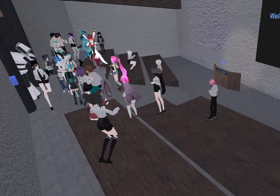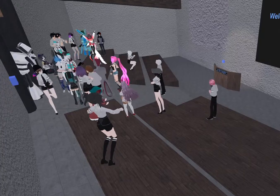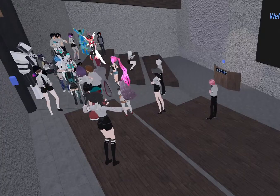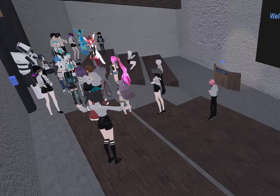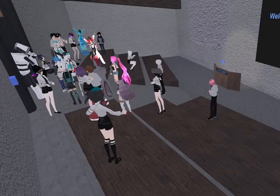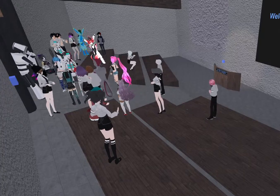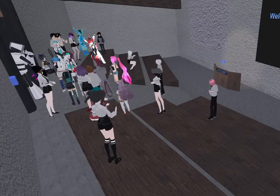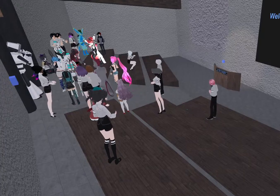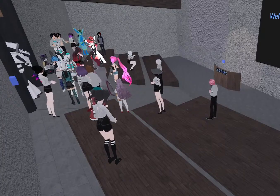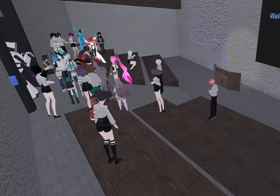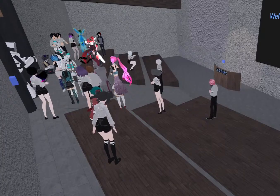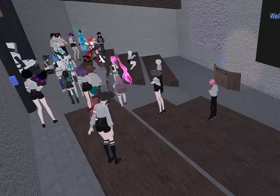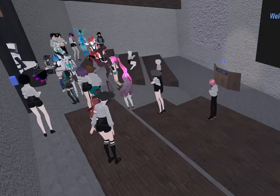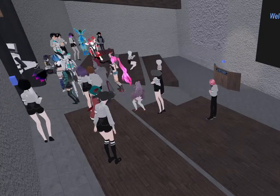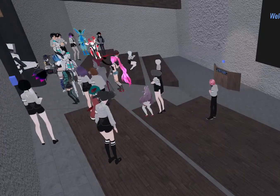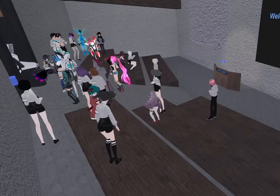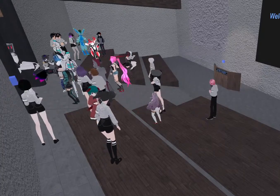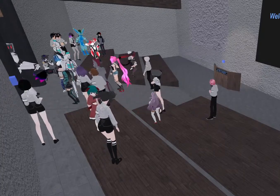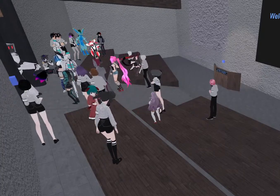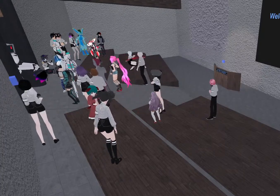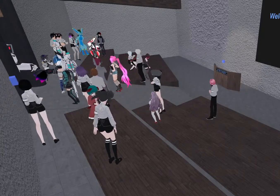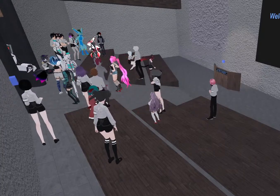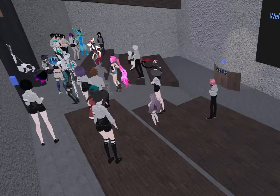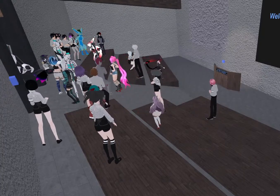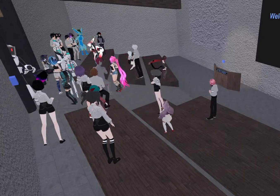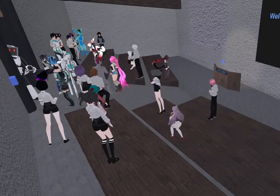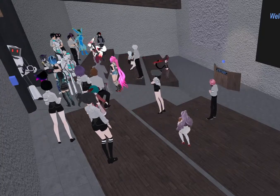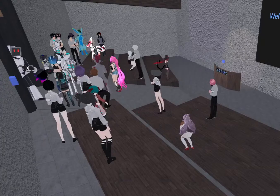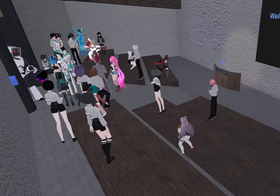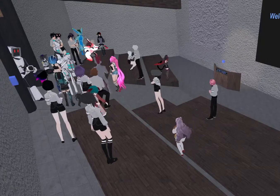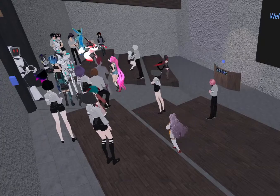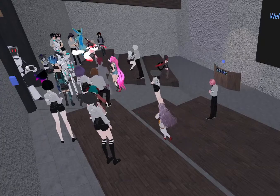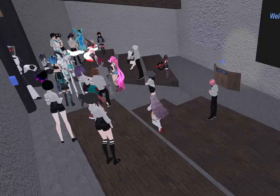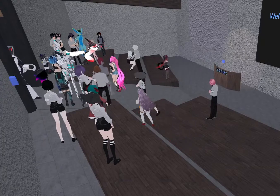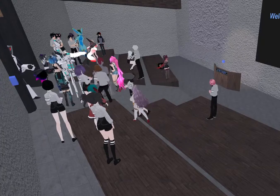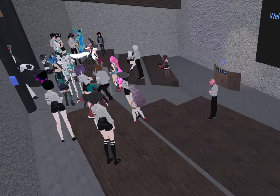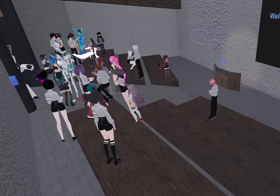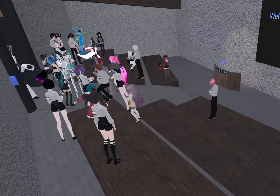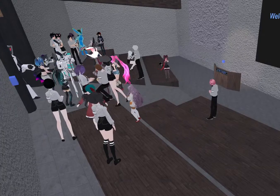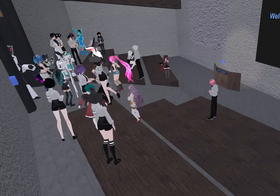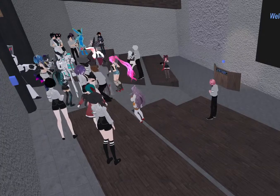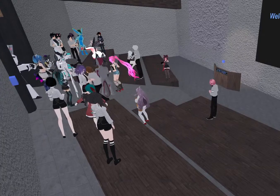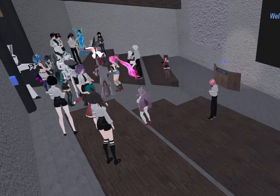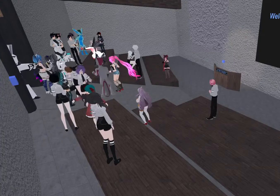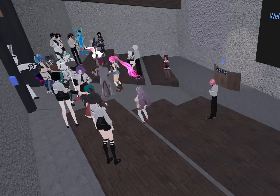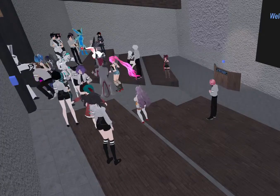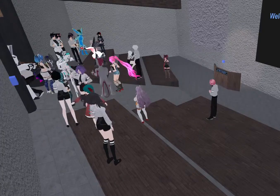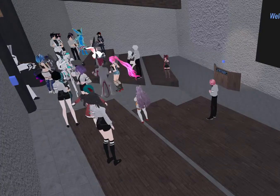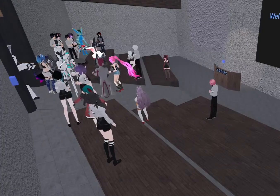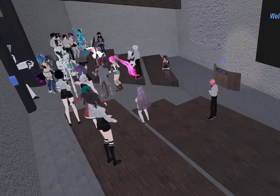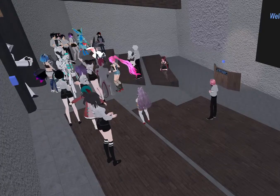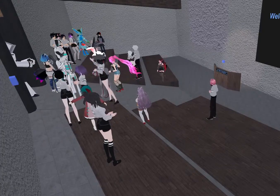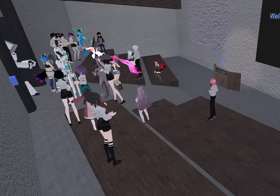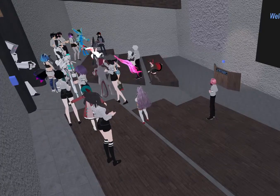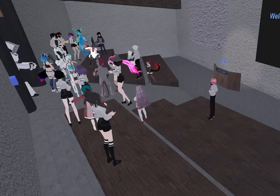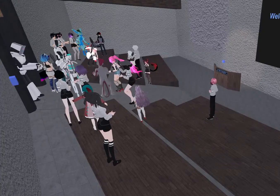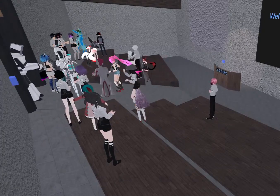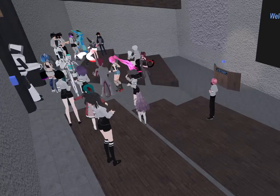Yeah, turned out great. Yeah, it looks really scary. So there you go. It's a cute Yeah, avatar, but don't look too close, I